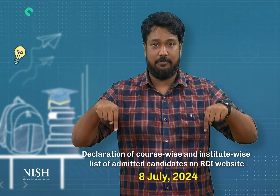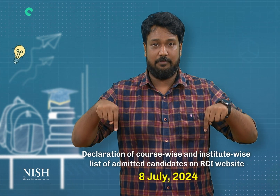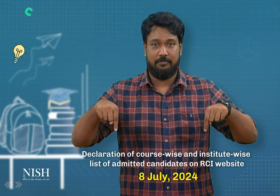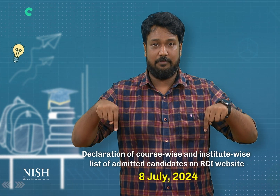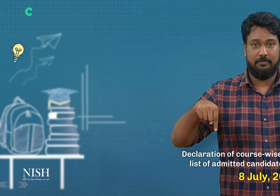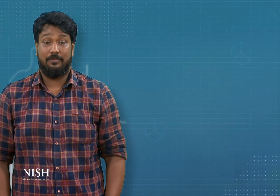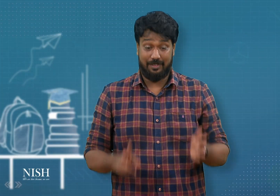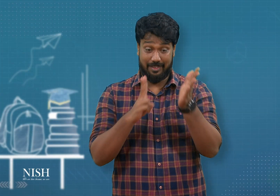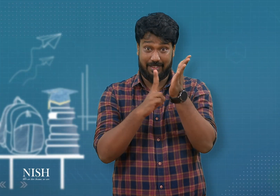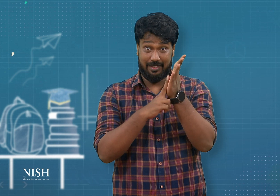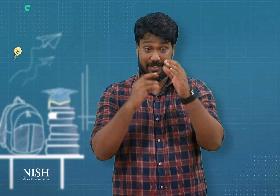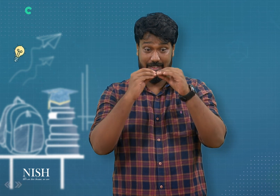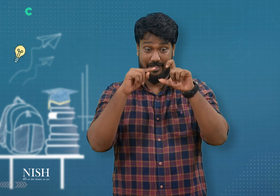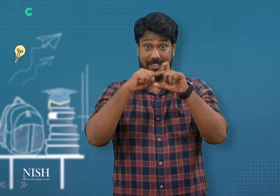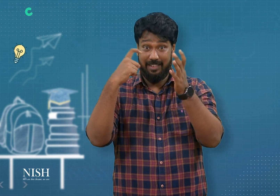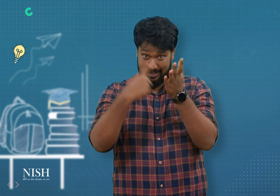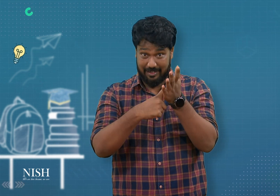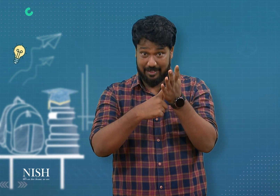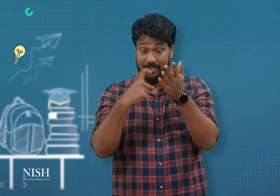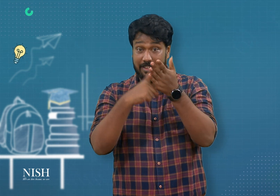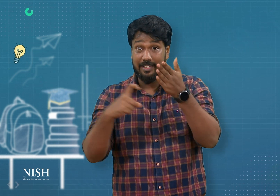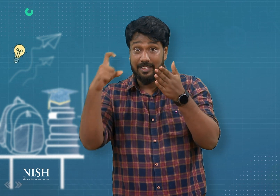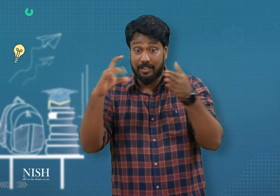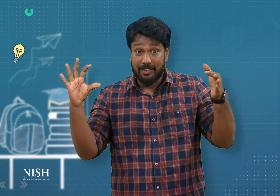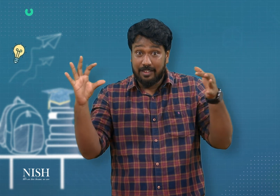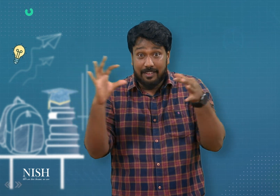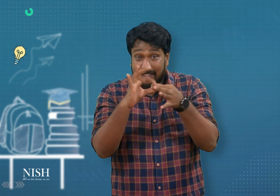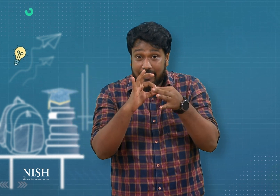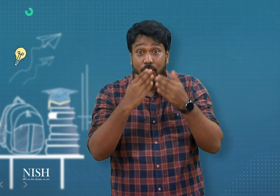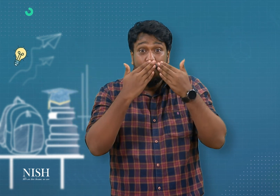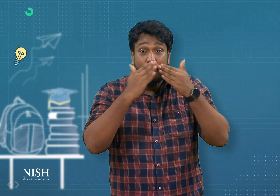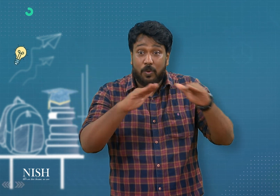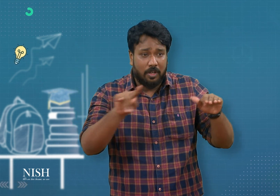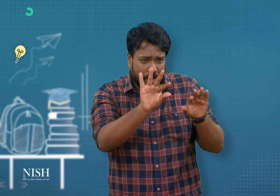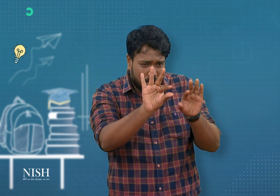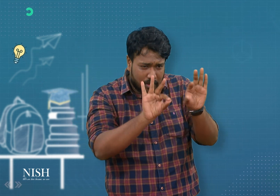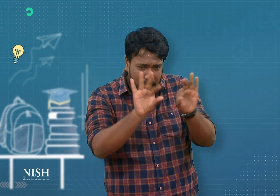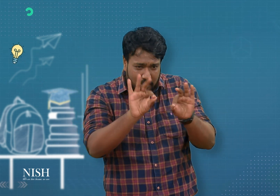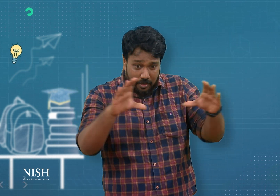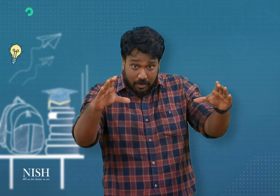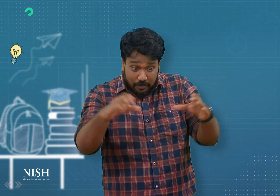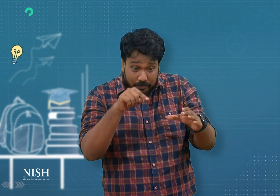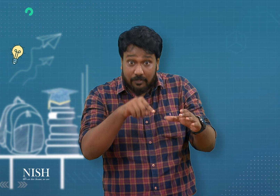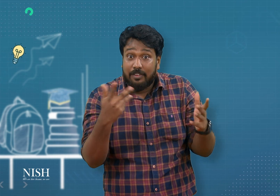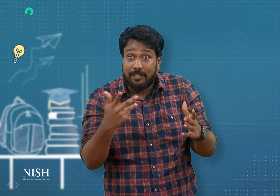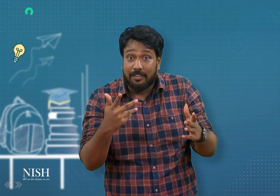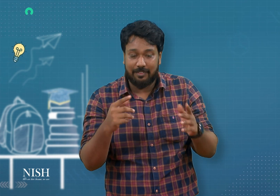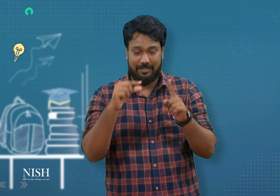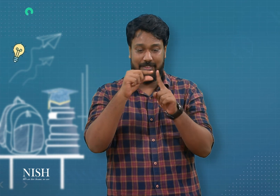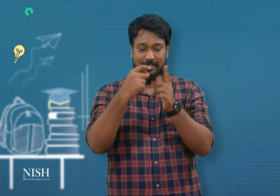July 2024. Generation of PRN number to all the admitted candidates by NBER